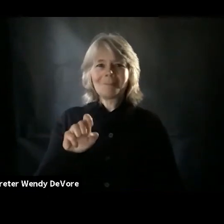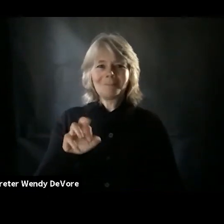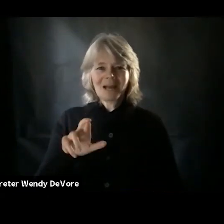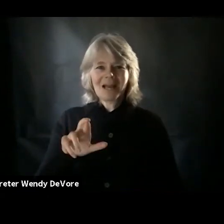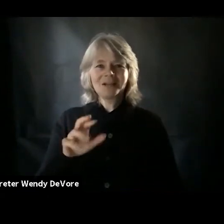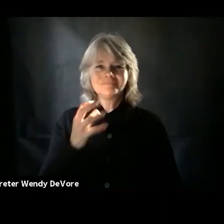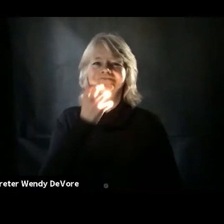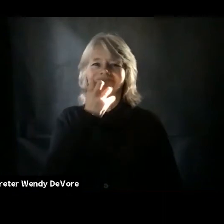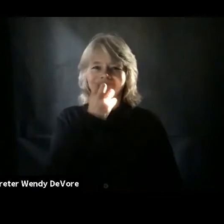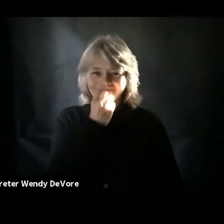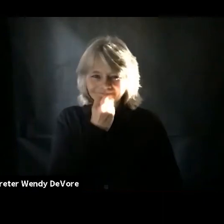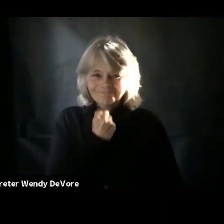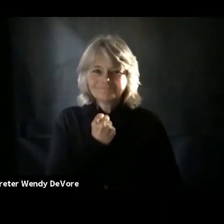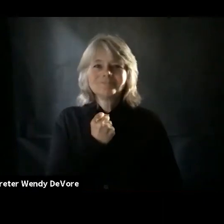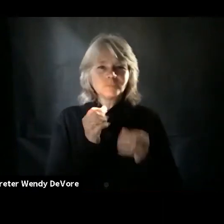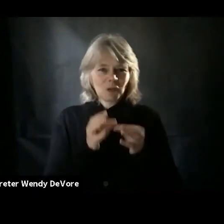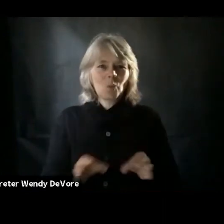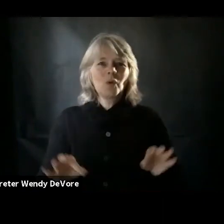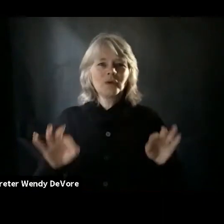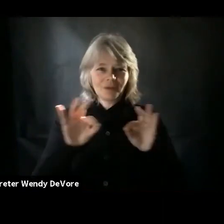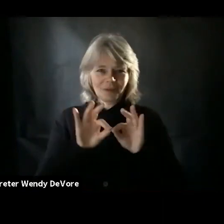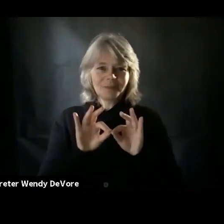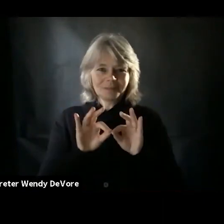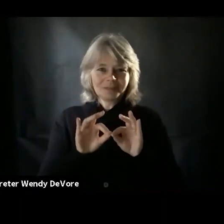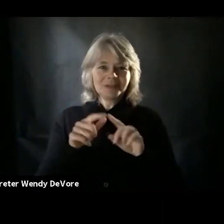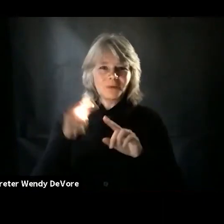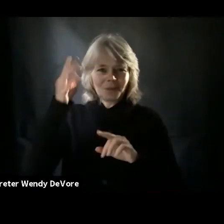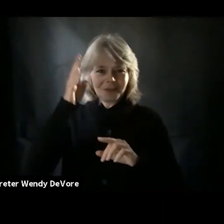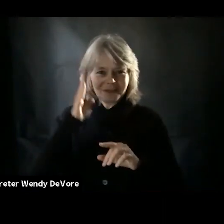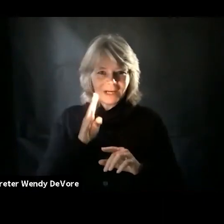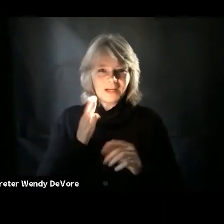And God invites you to help care for others.